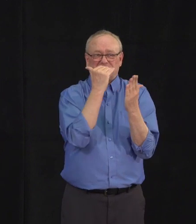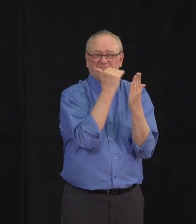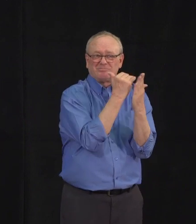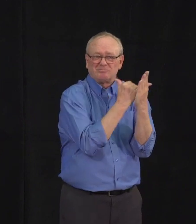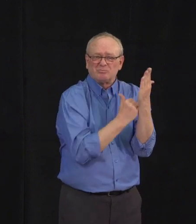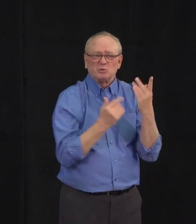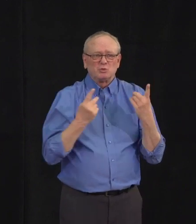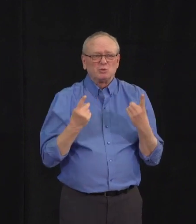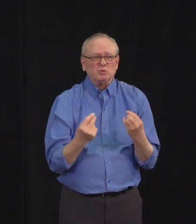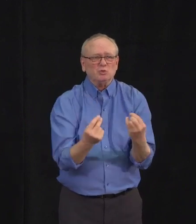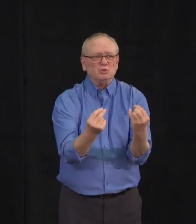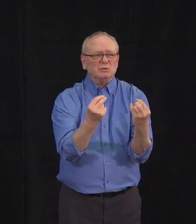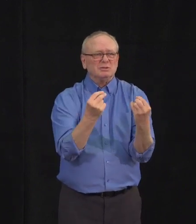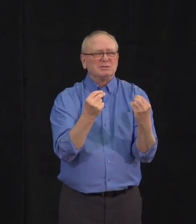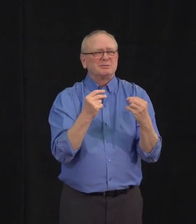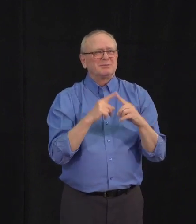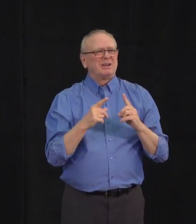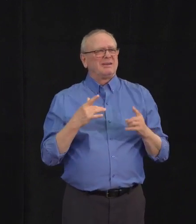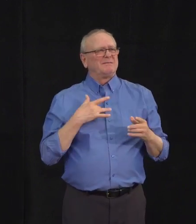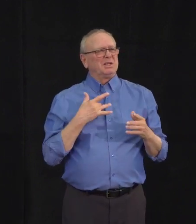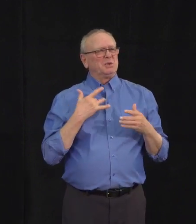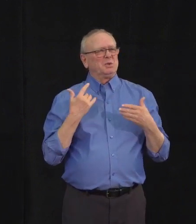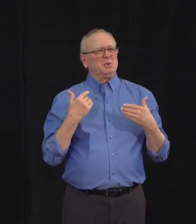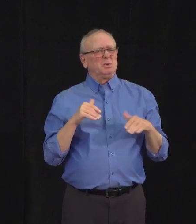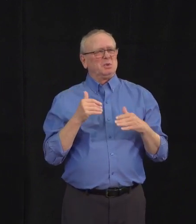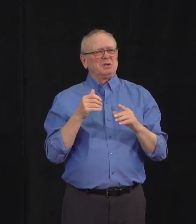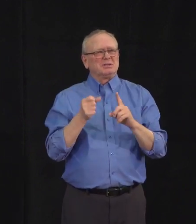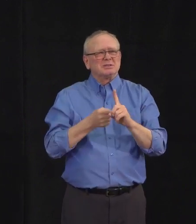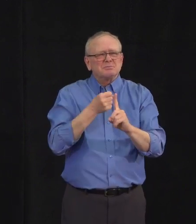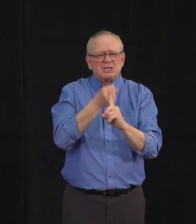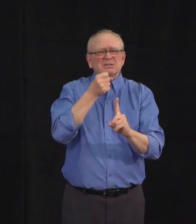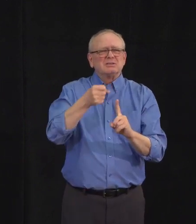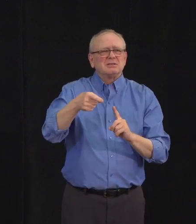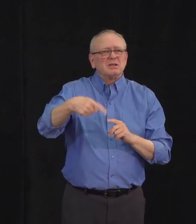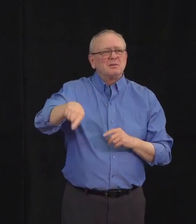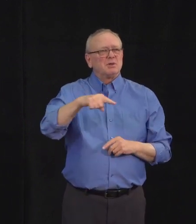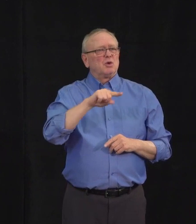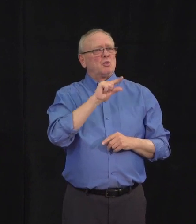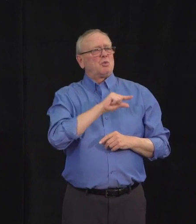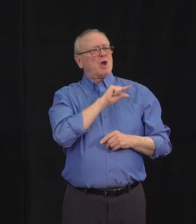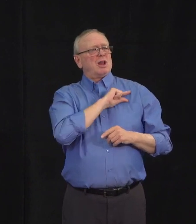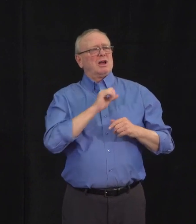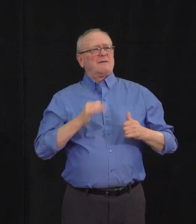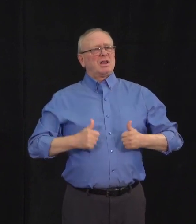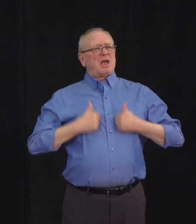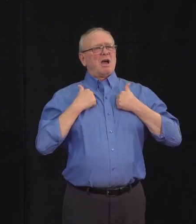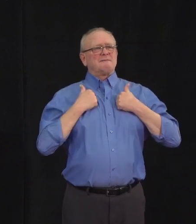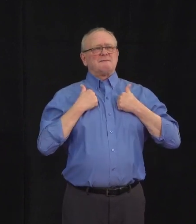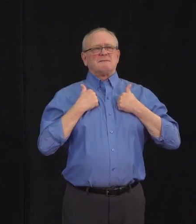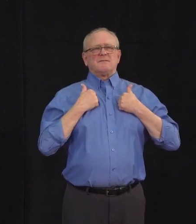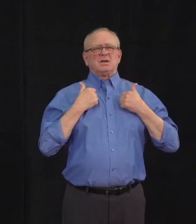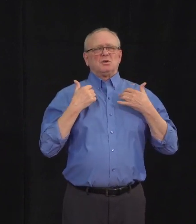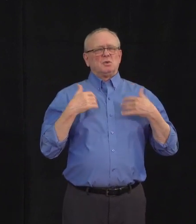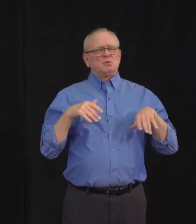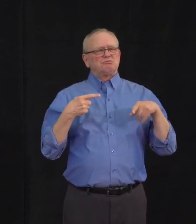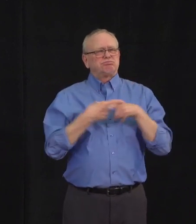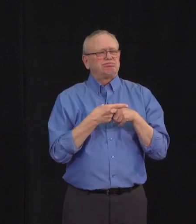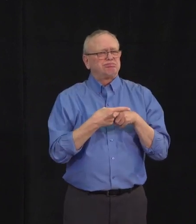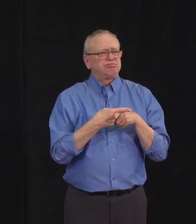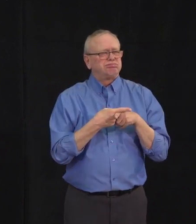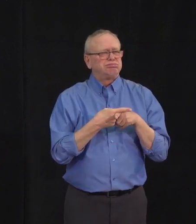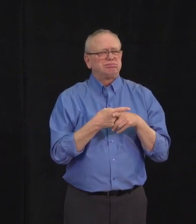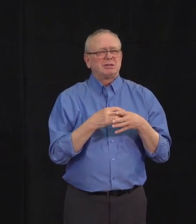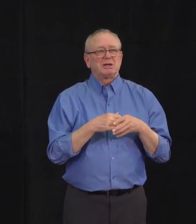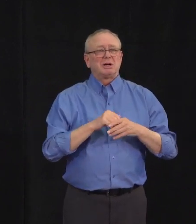quality of life for many residents. Both of these, outbreak prevention and quality of life are really